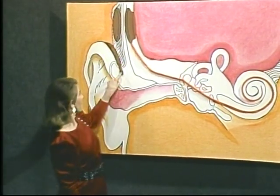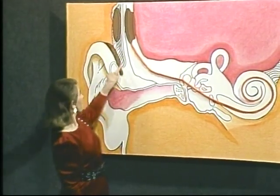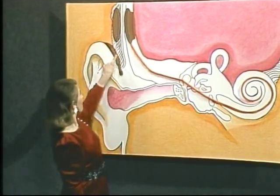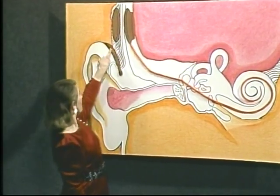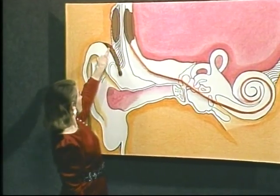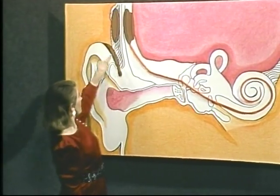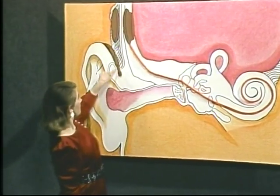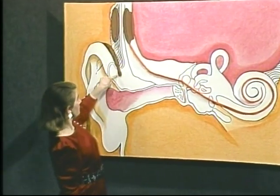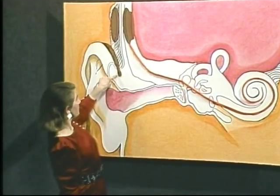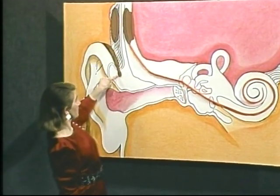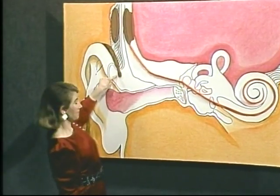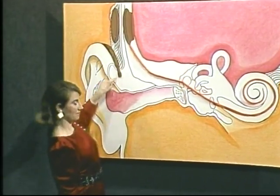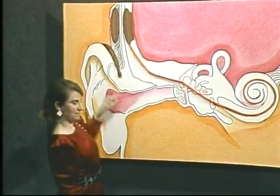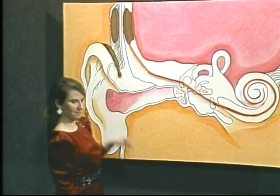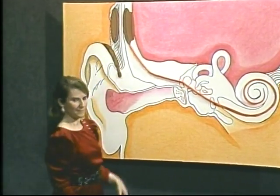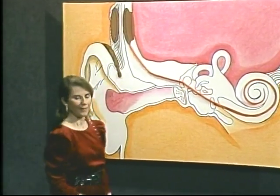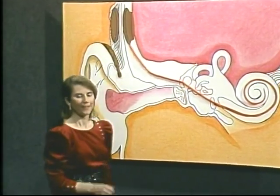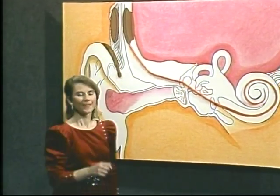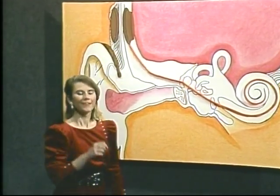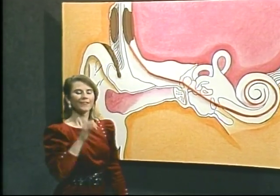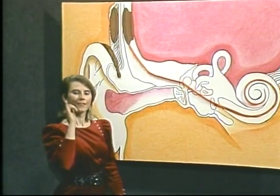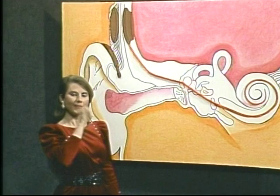Again, this is the microphone,